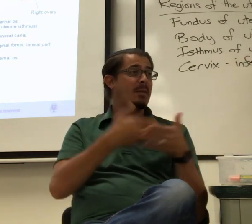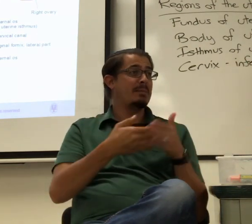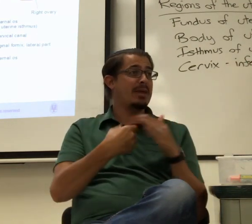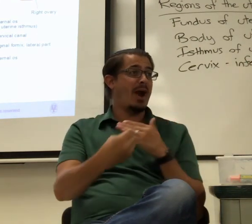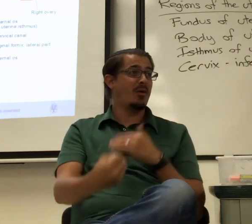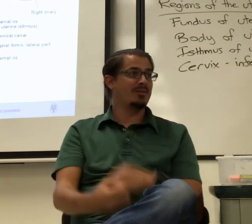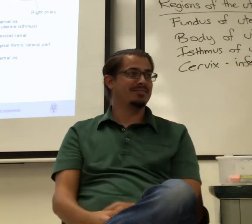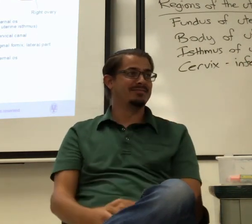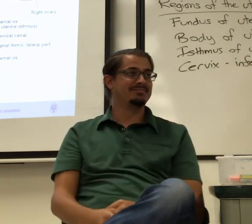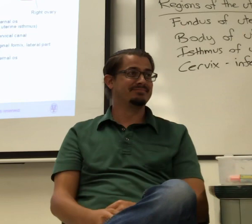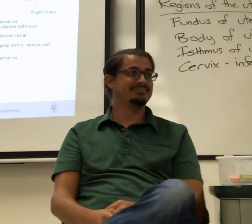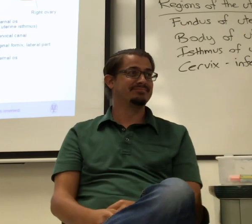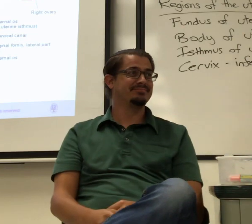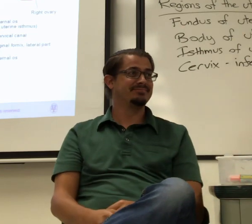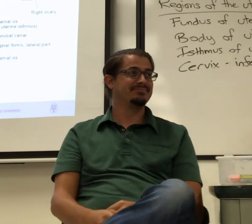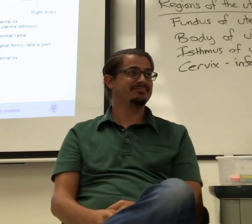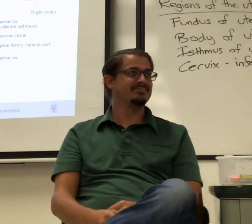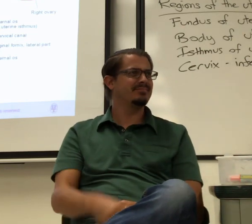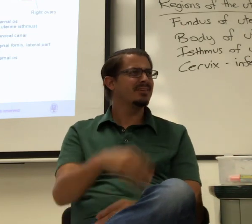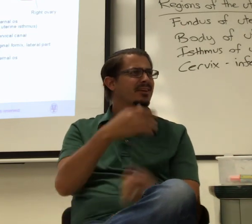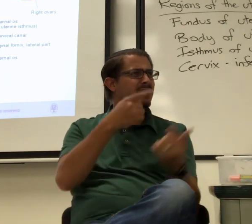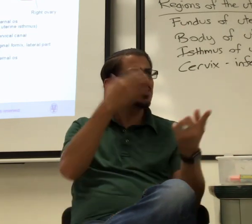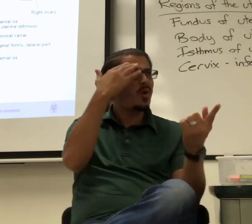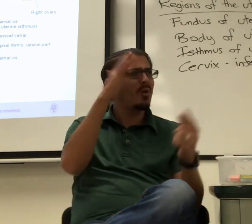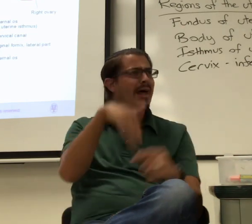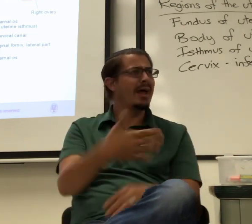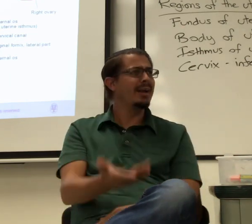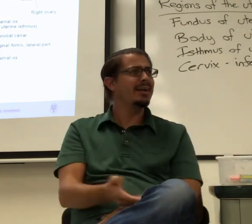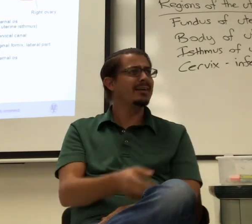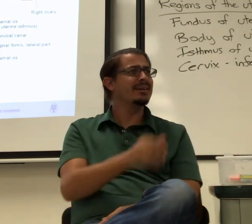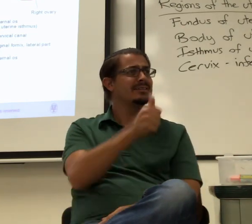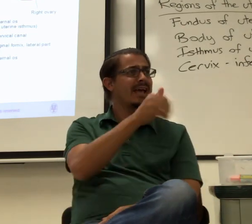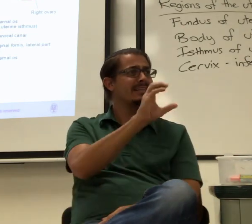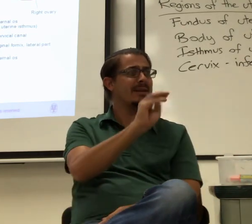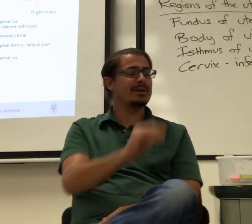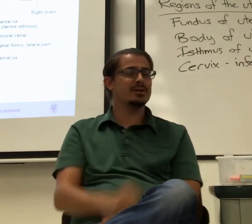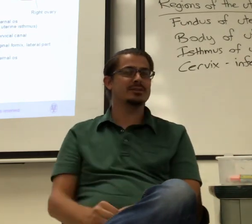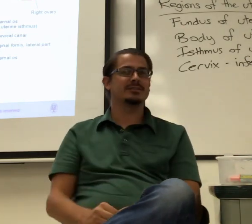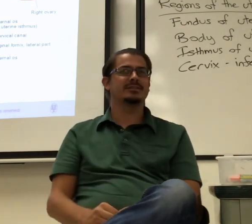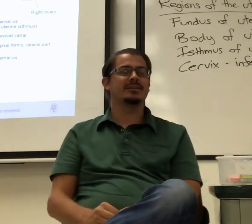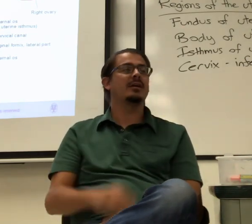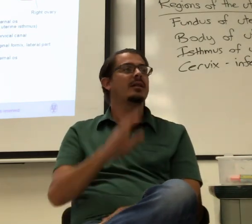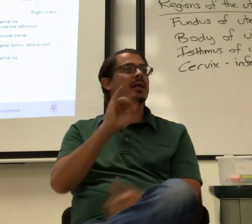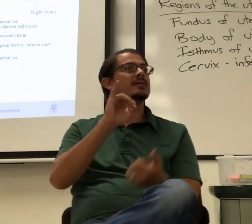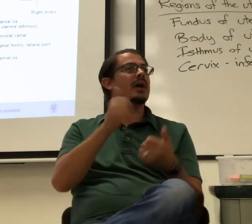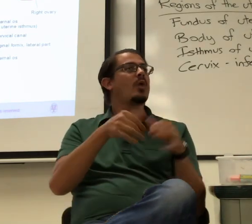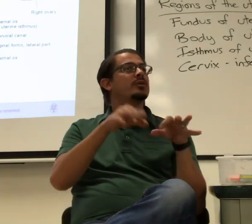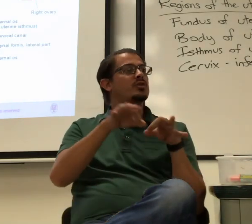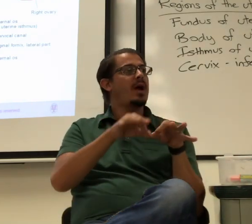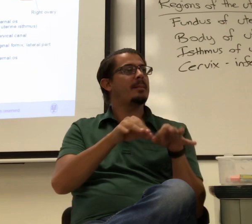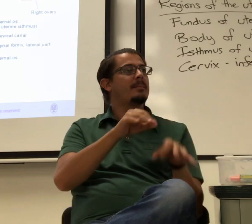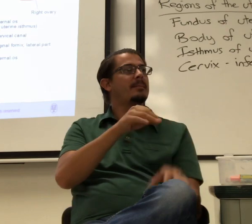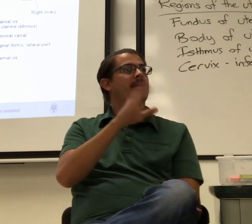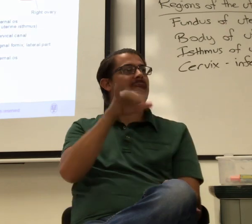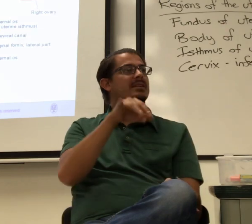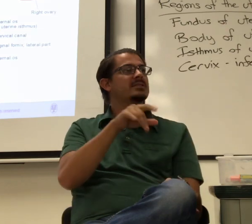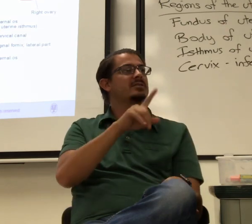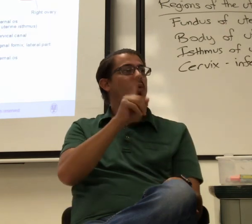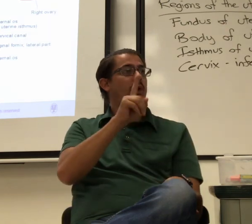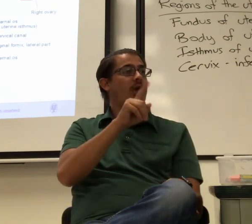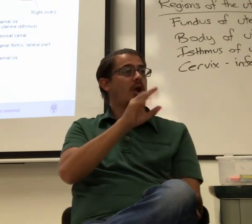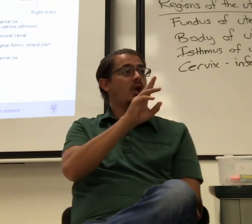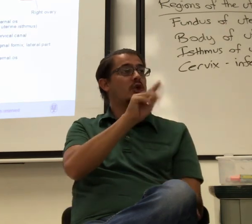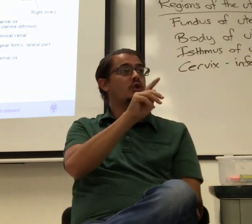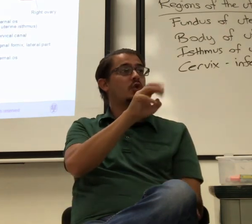Inferior 1/3 of uterus. That's how I'll describe it. It's the cervix. It's the junction where